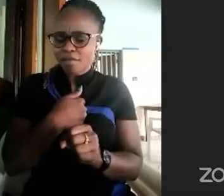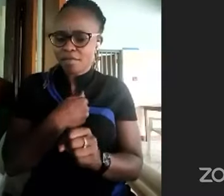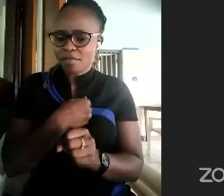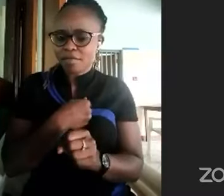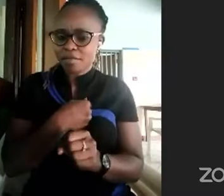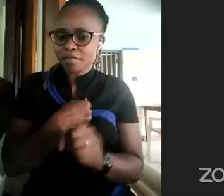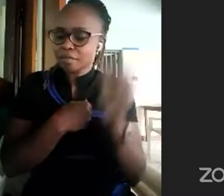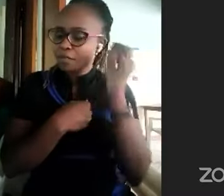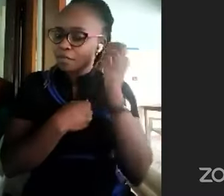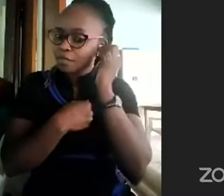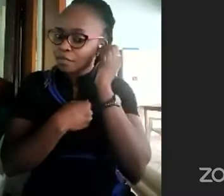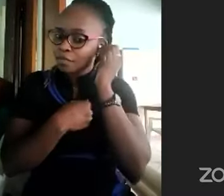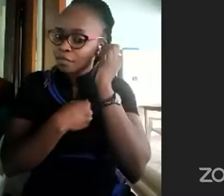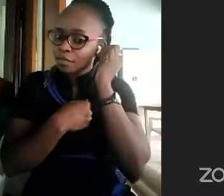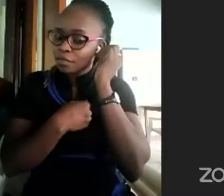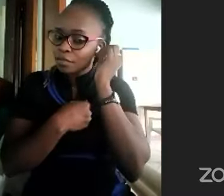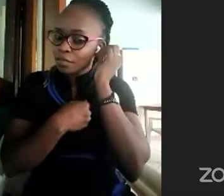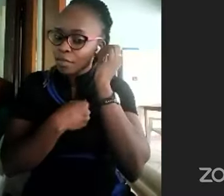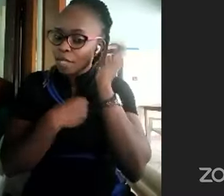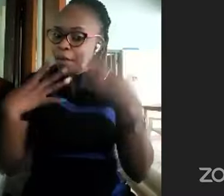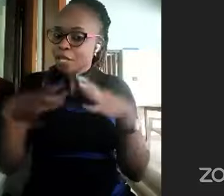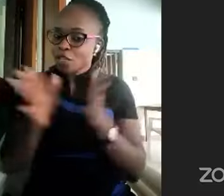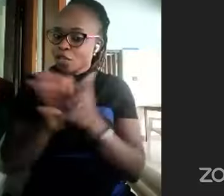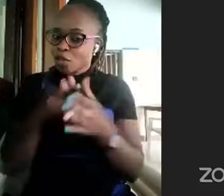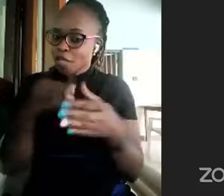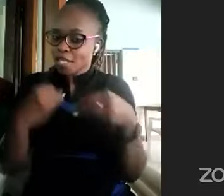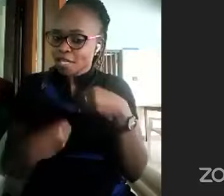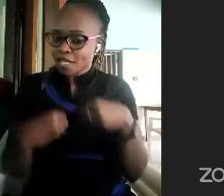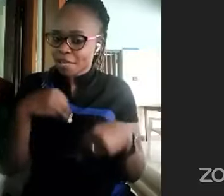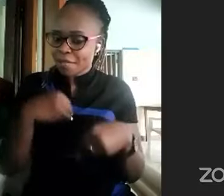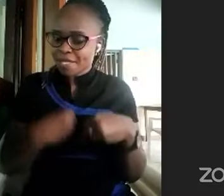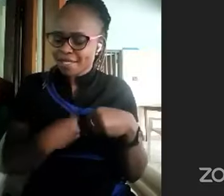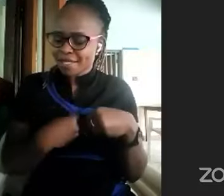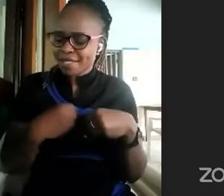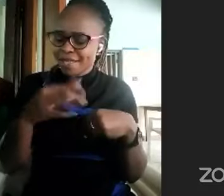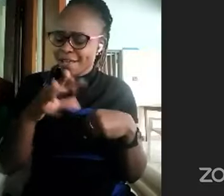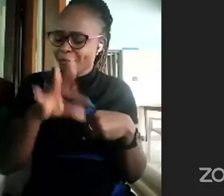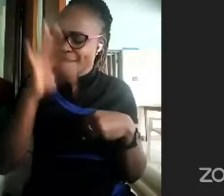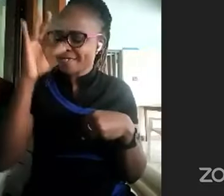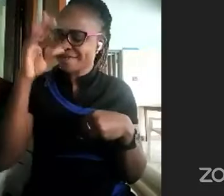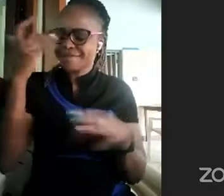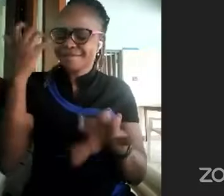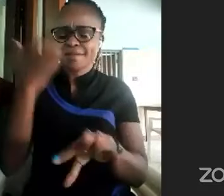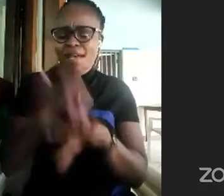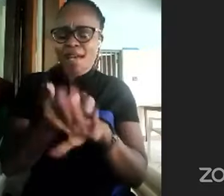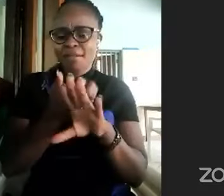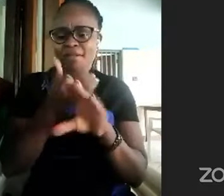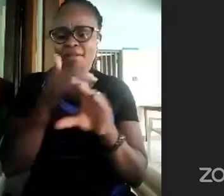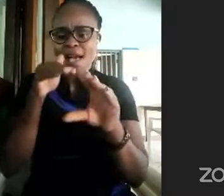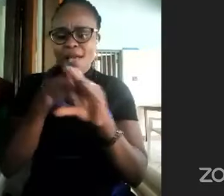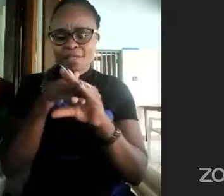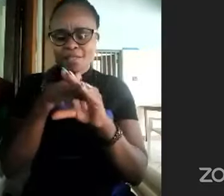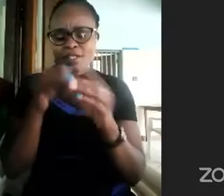persons with disabilities find it difficult to access or to enjoy their rights effectively because corruption within the health